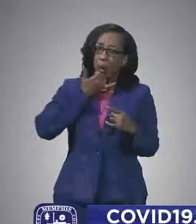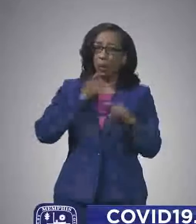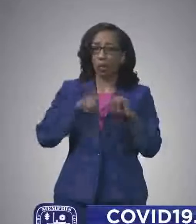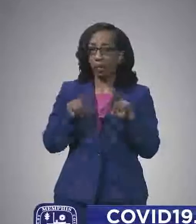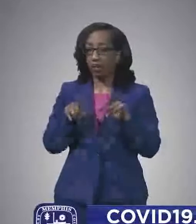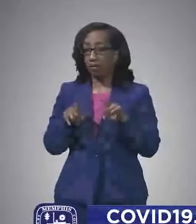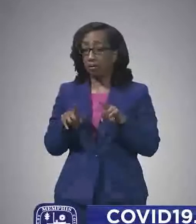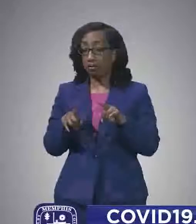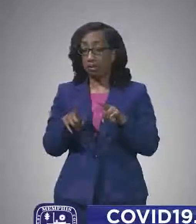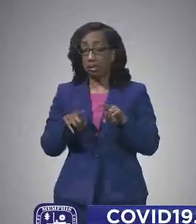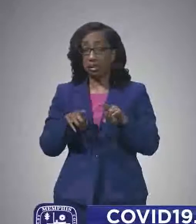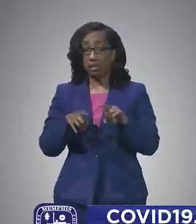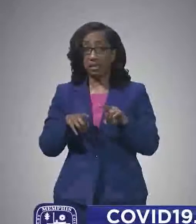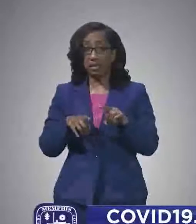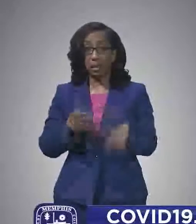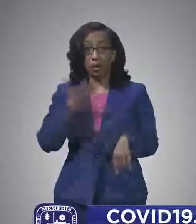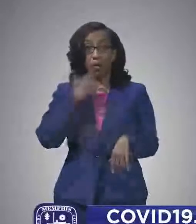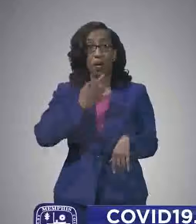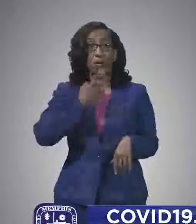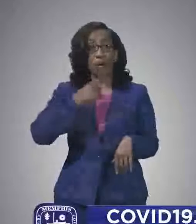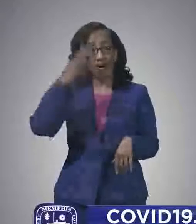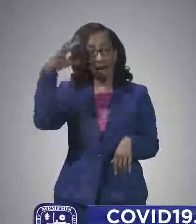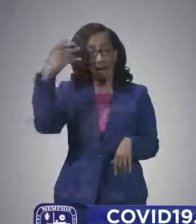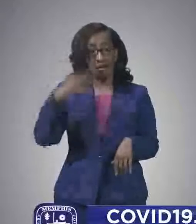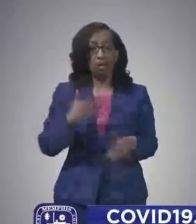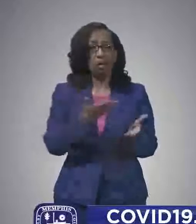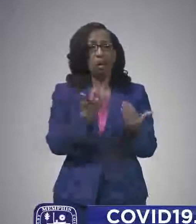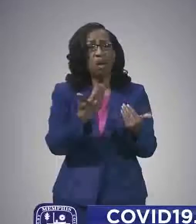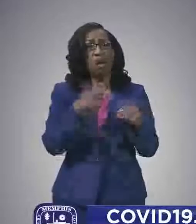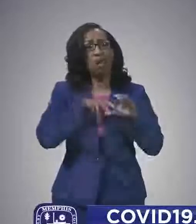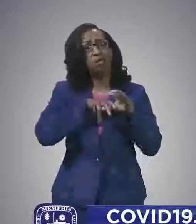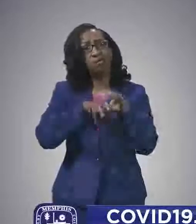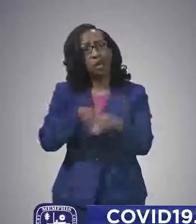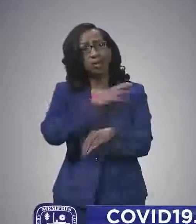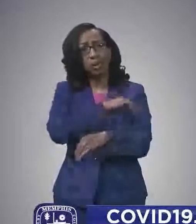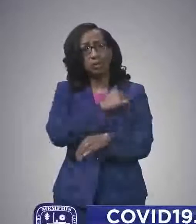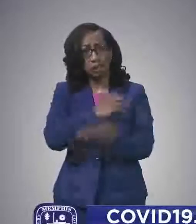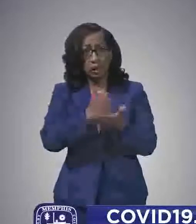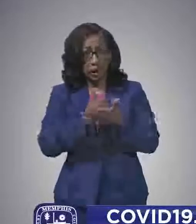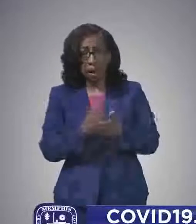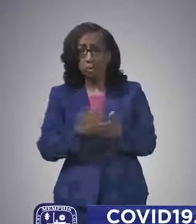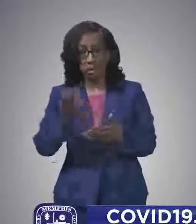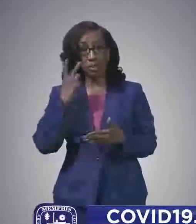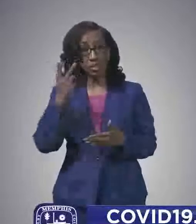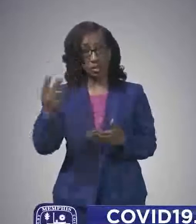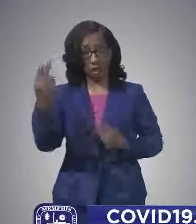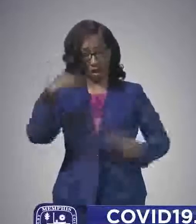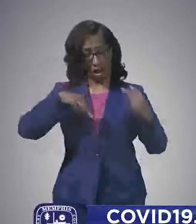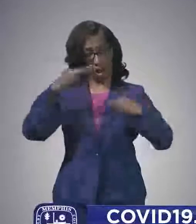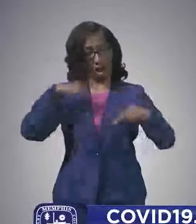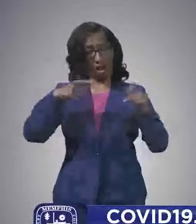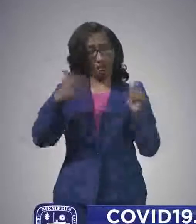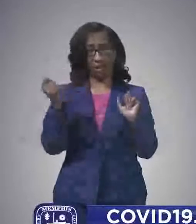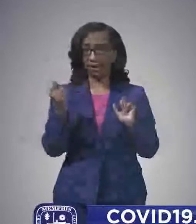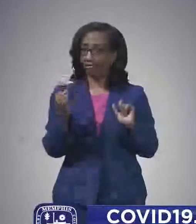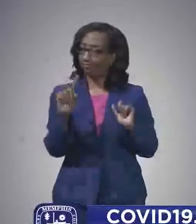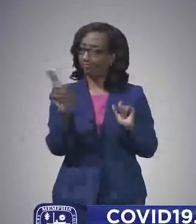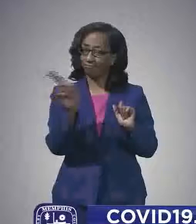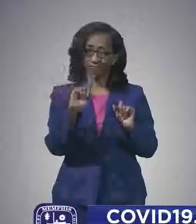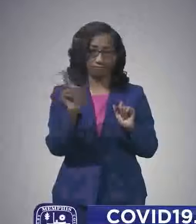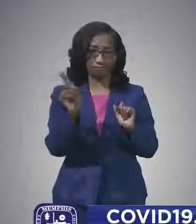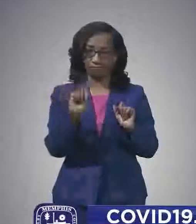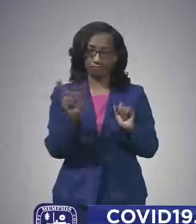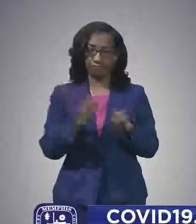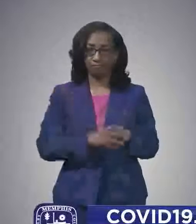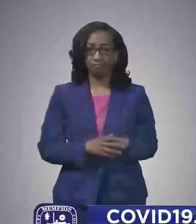you. So don't call an ambulance just for a ride to the hospital. It's not going to help you. Another thing, people that go to the